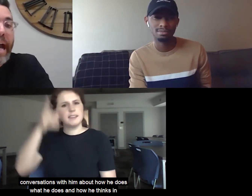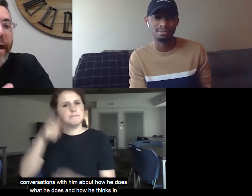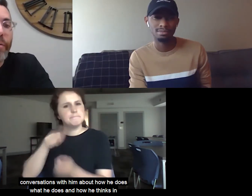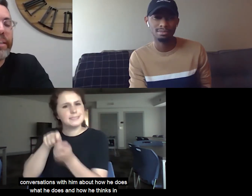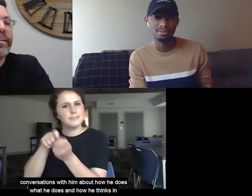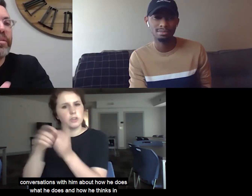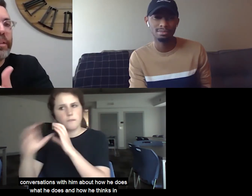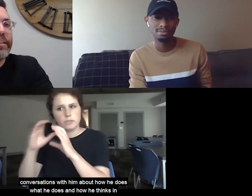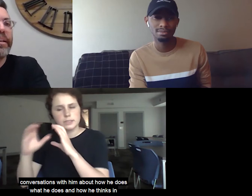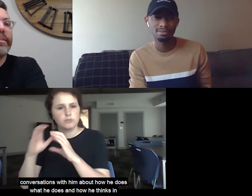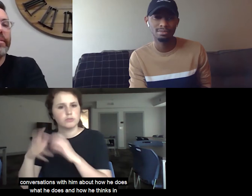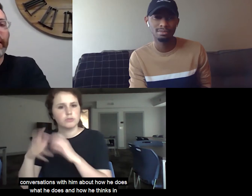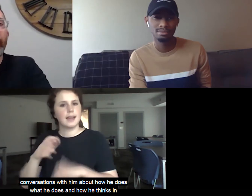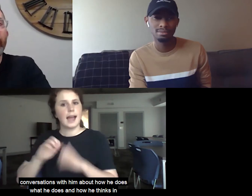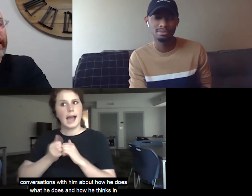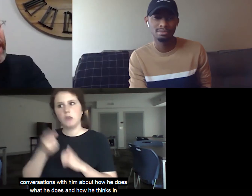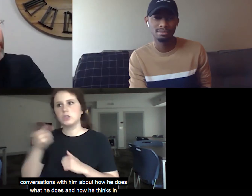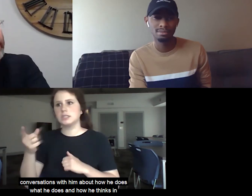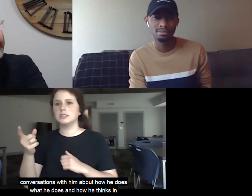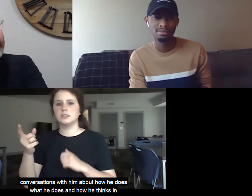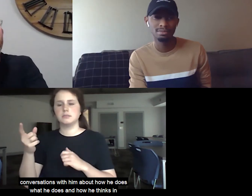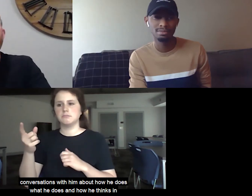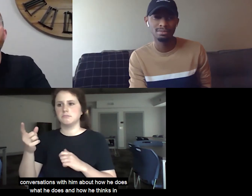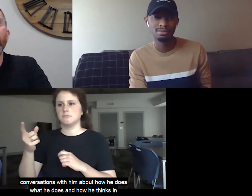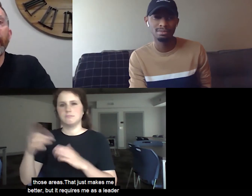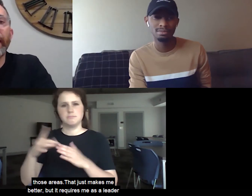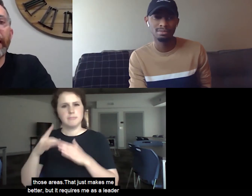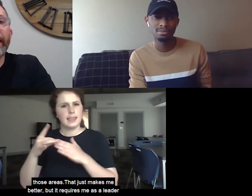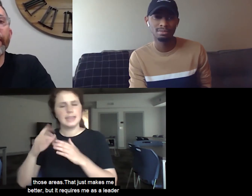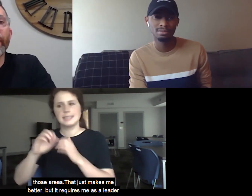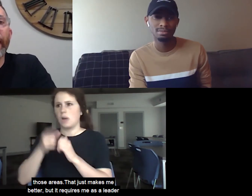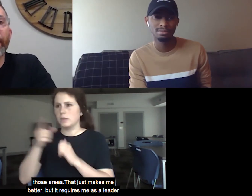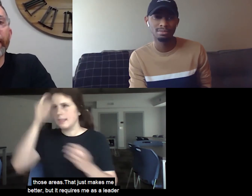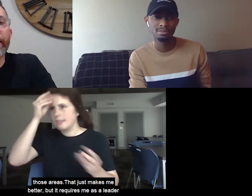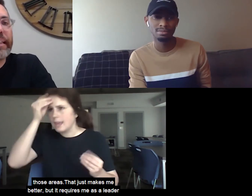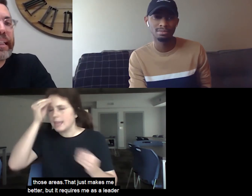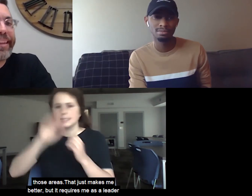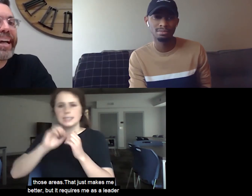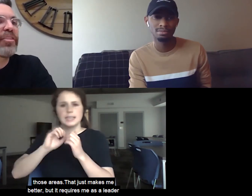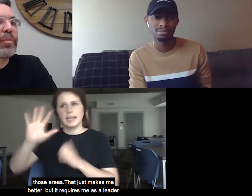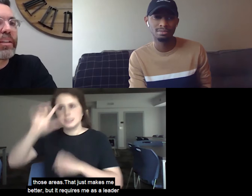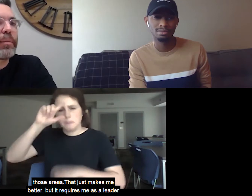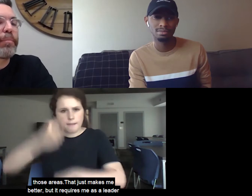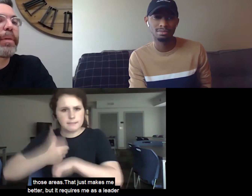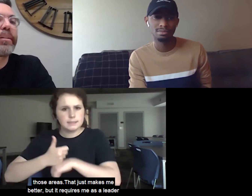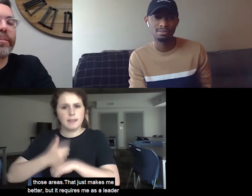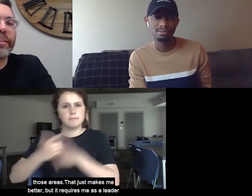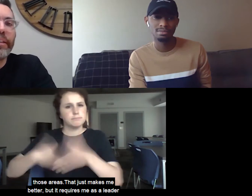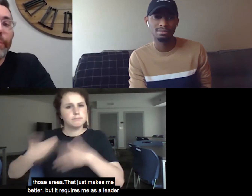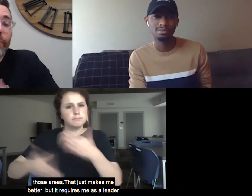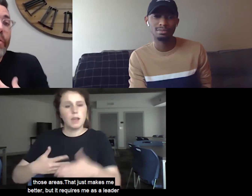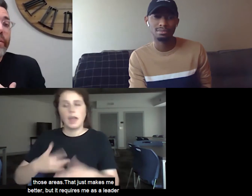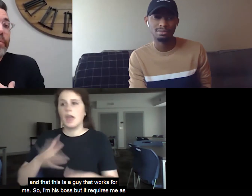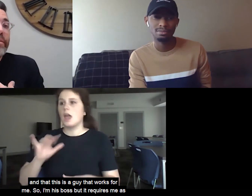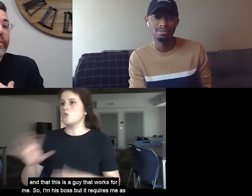about how he does what he does and how he thinks in those areas. And that just makes me better.